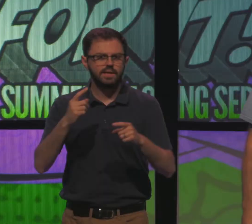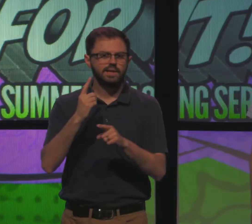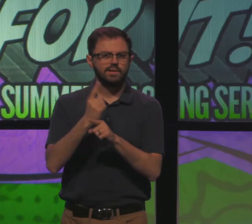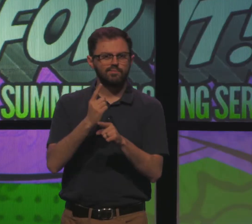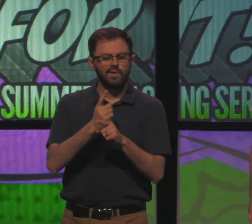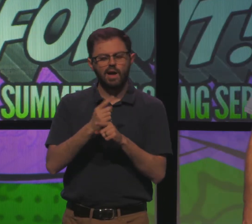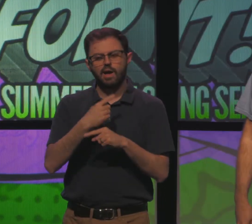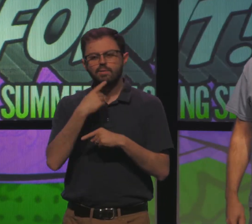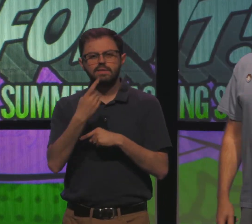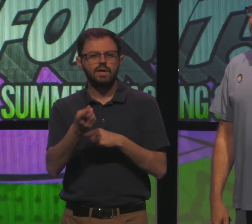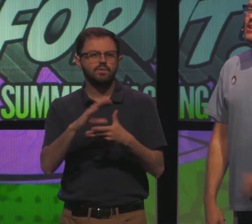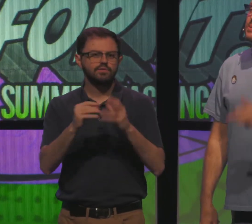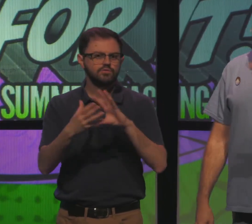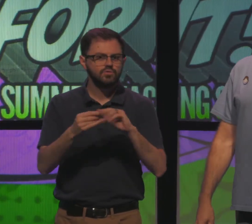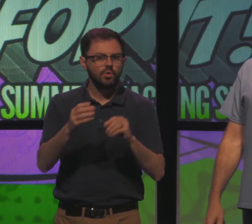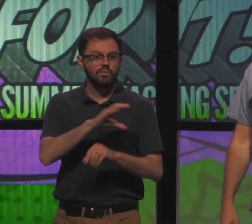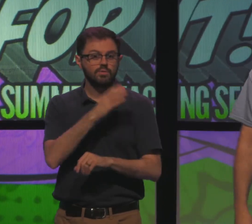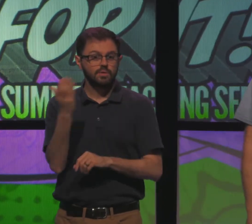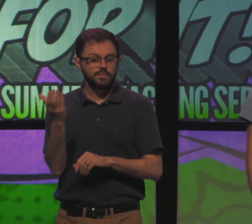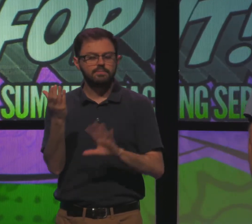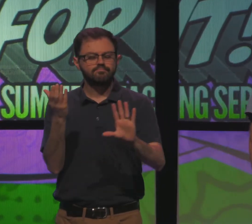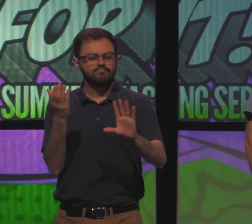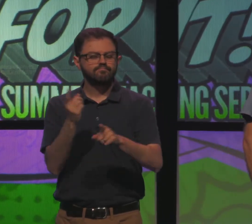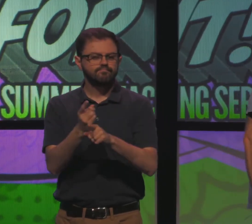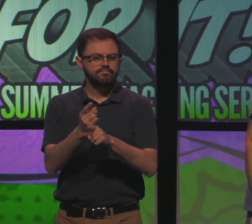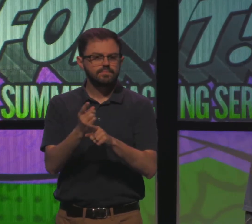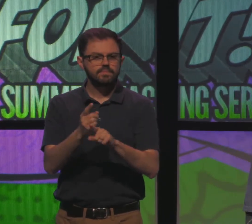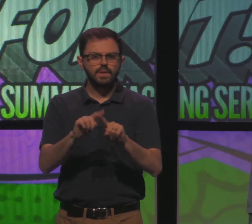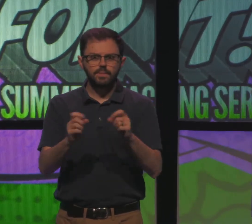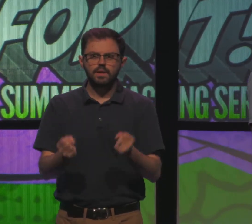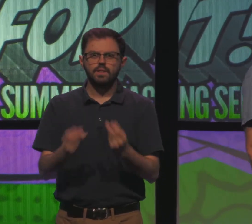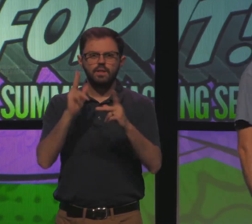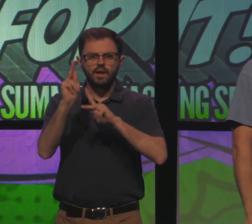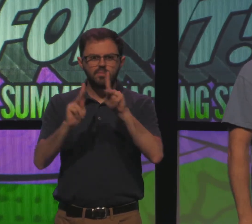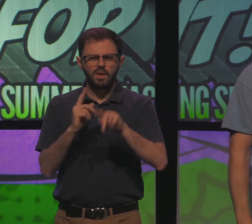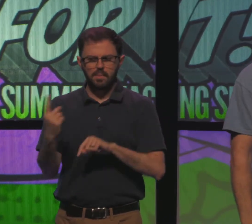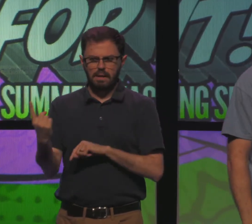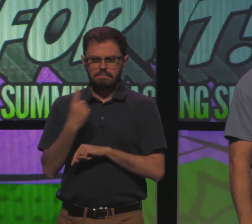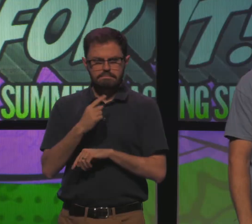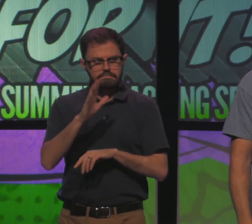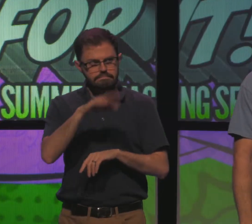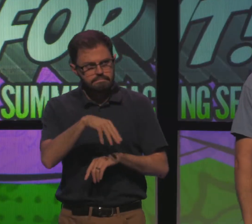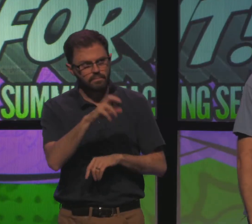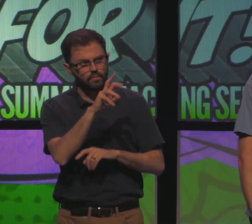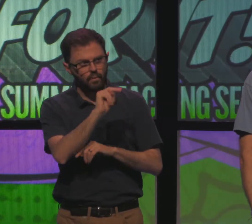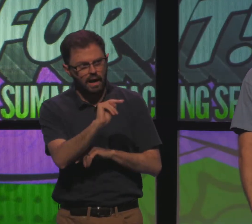Christmas story. And here's what I get a lot of people saying, but Ryan,